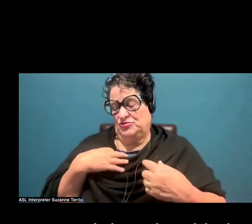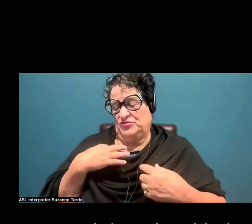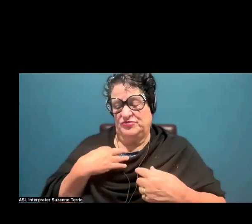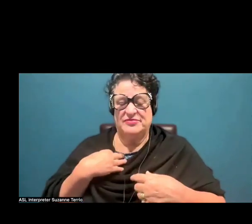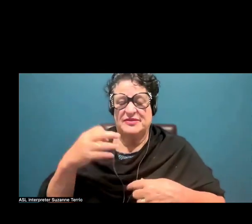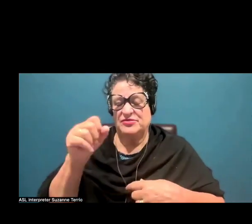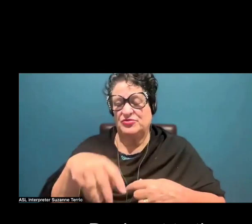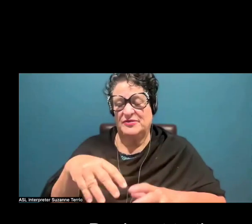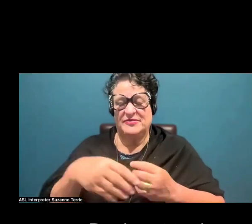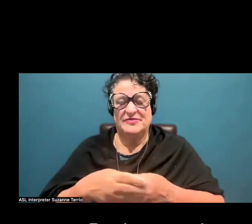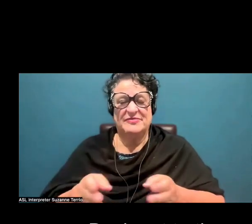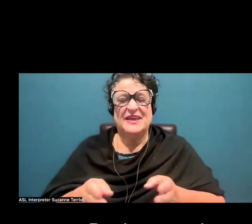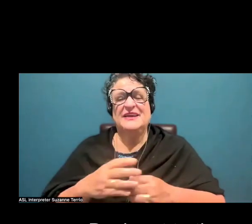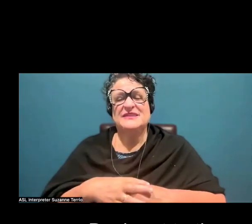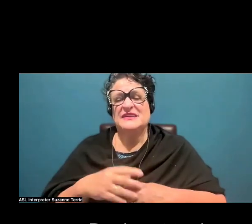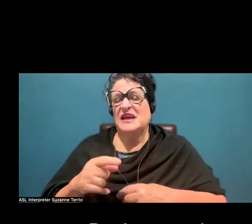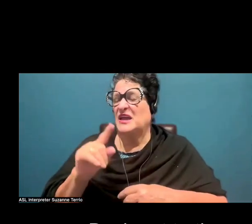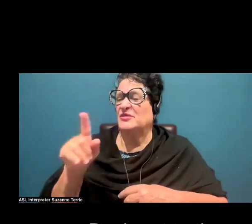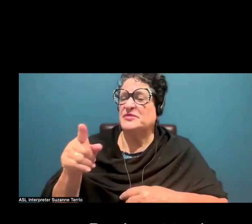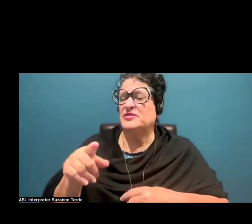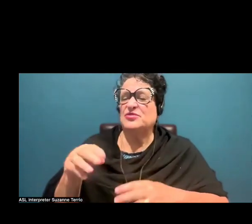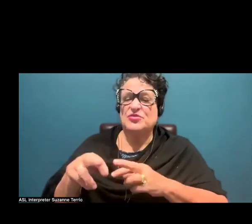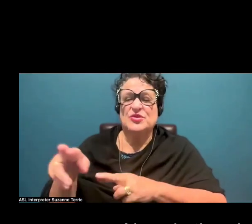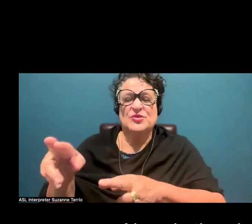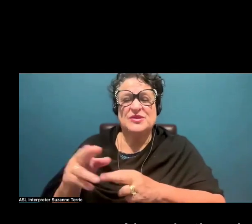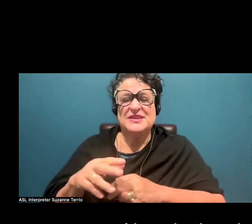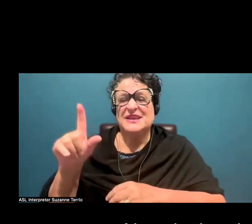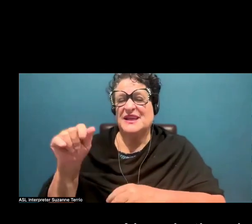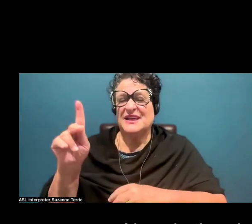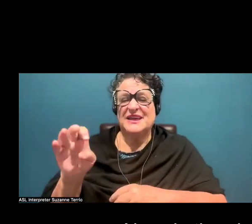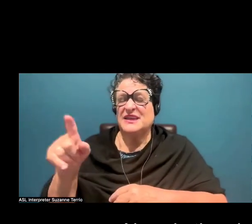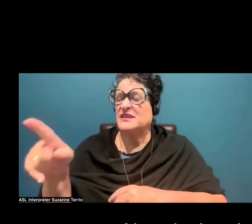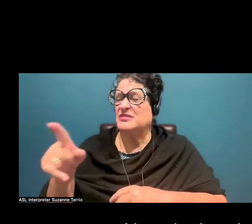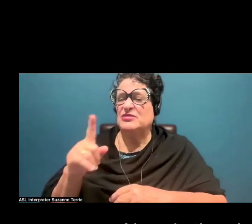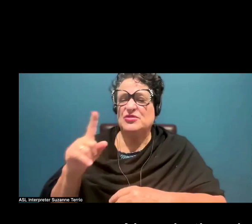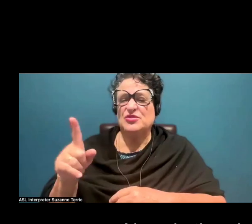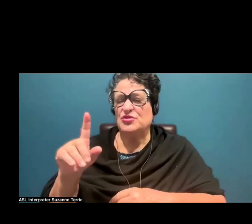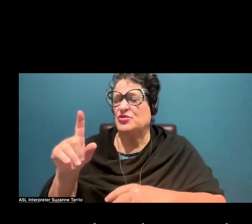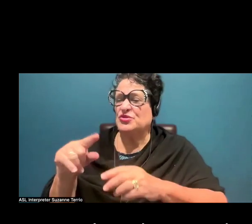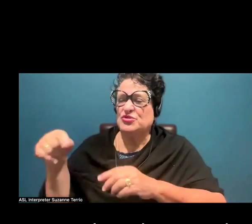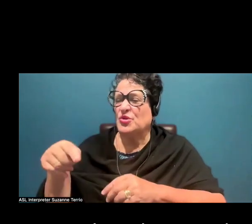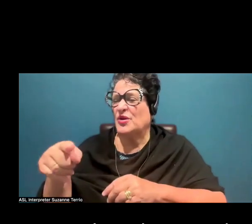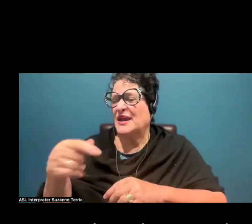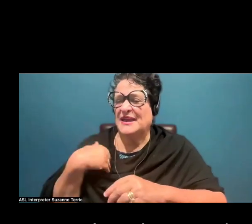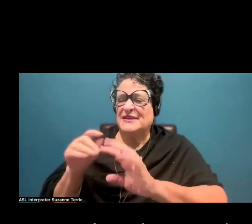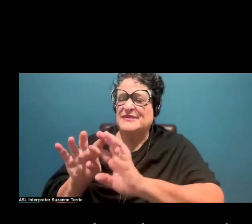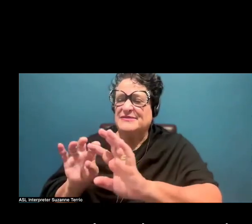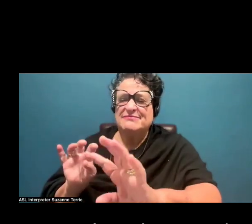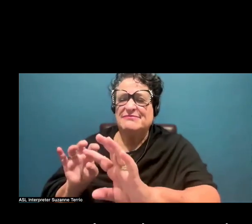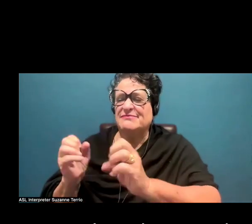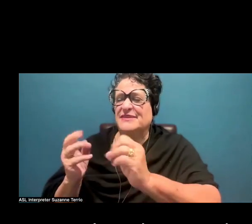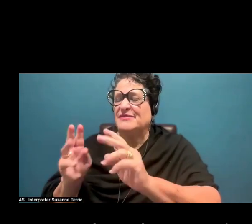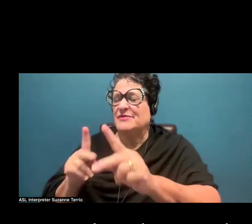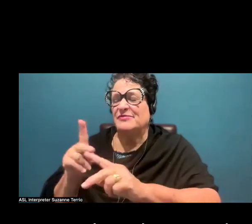parking lot. Back out to the road, the lake spread below. Already the shore is thick with onlookers. I can hear music playing, faint